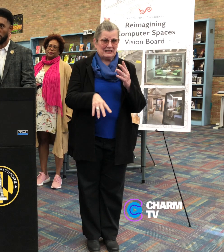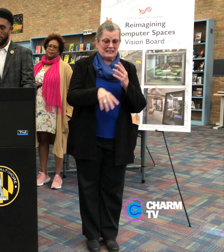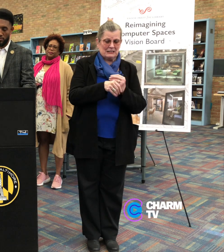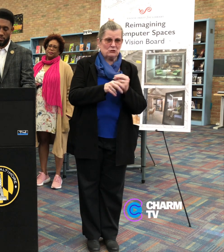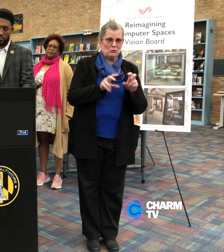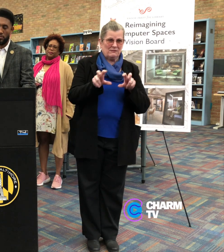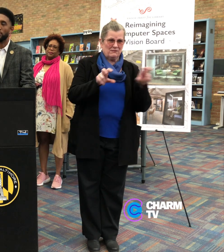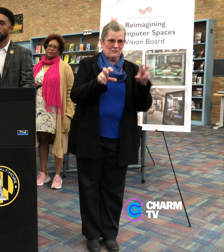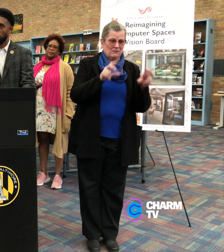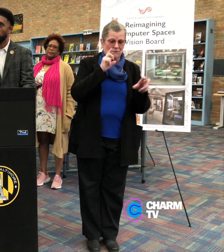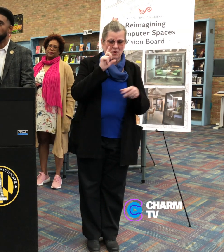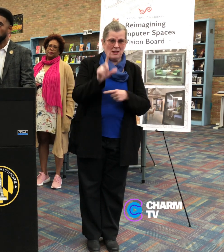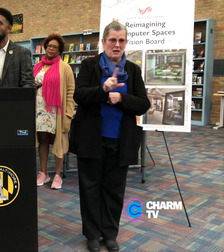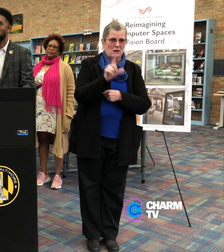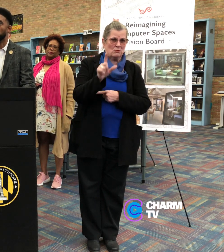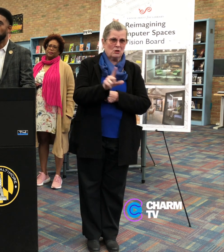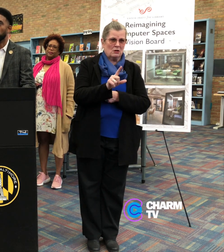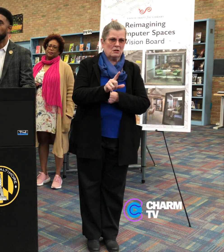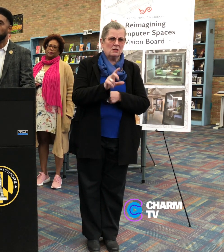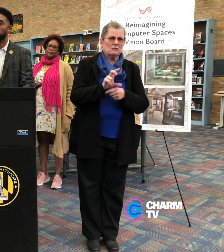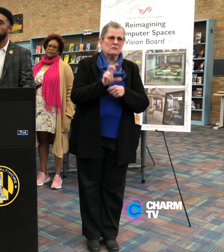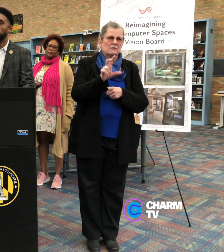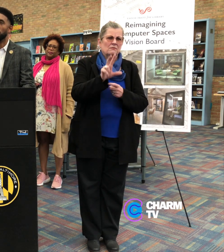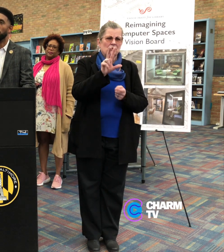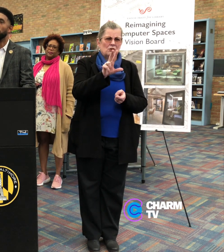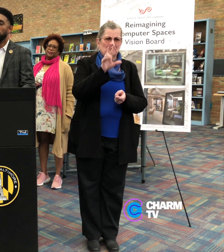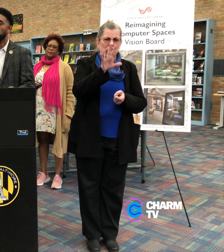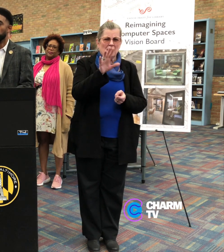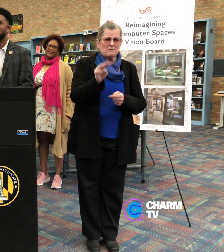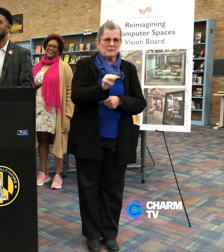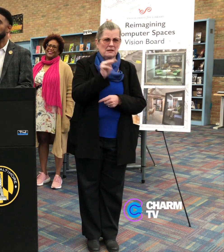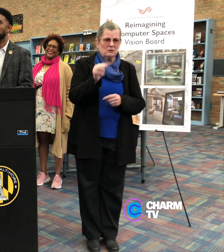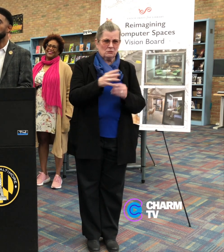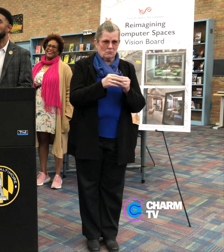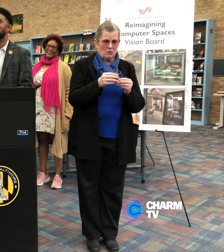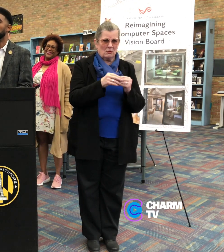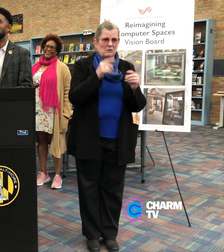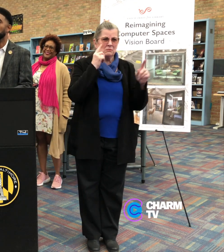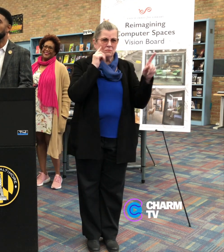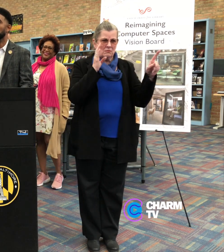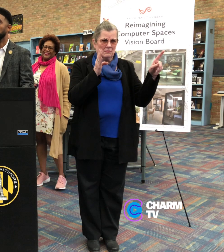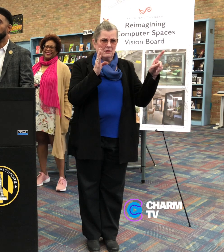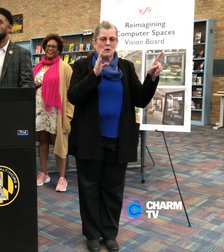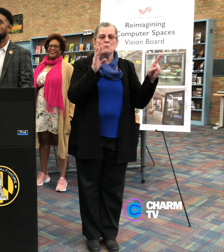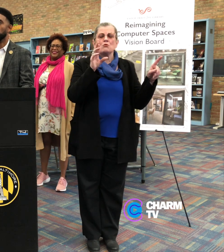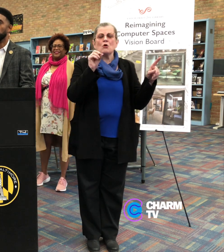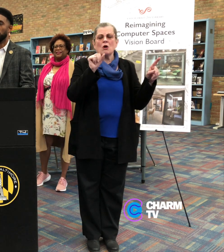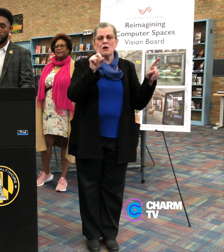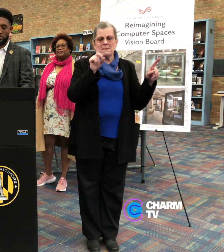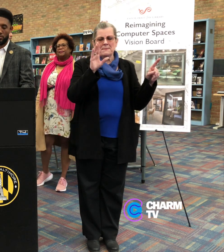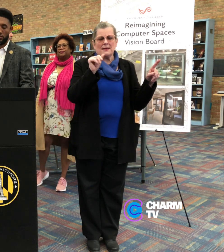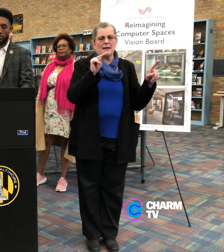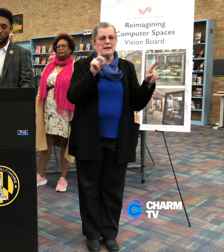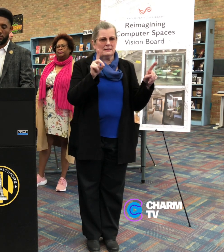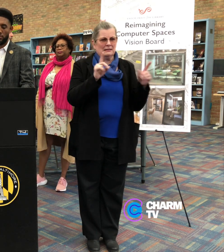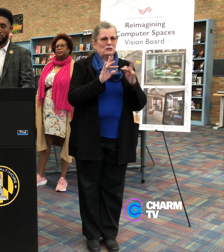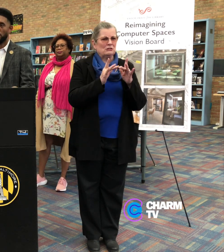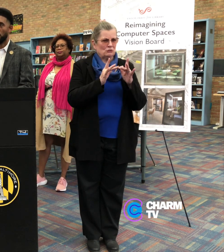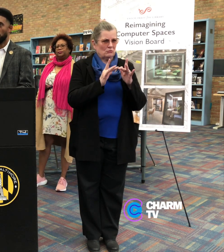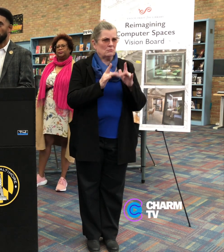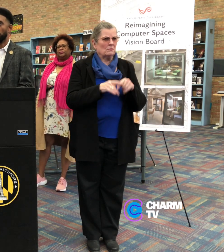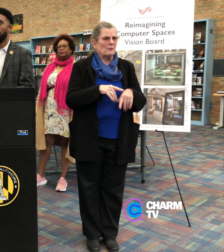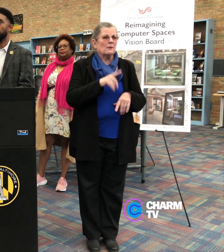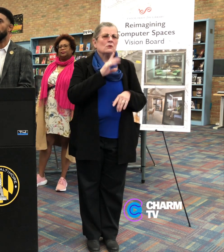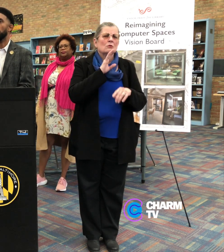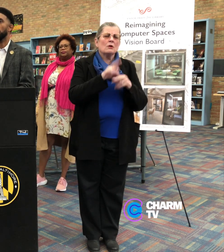you've committed $35 million in ARPA funding to broadband and digital equity goals. You've talked recently about how the city is